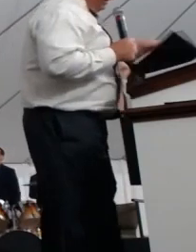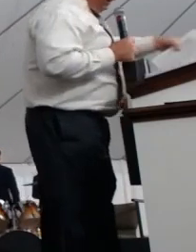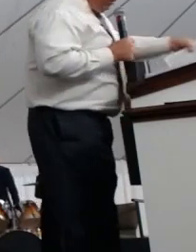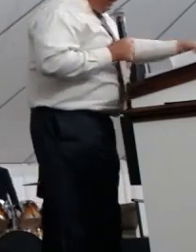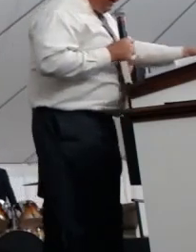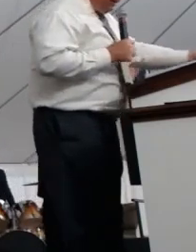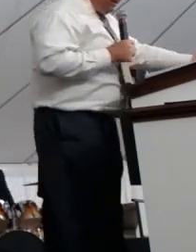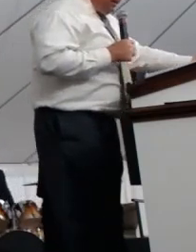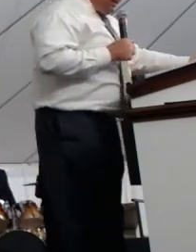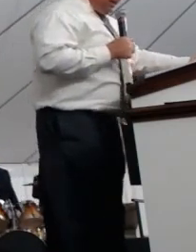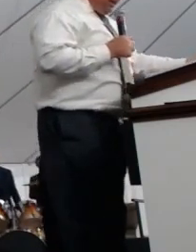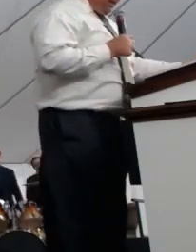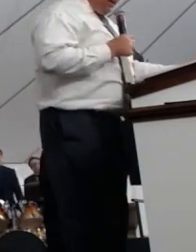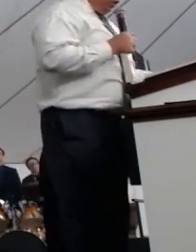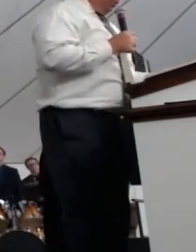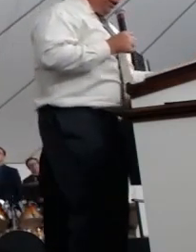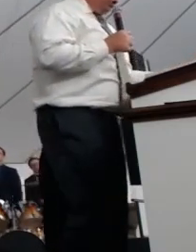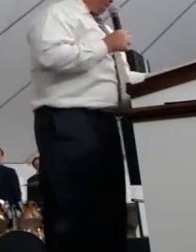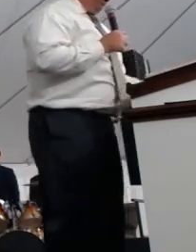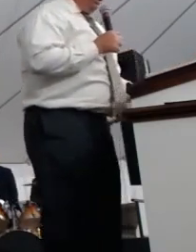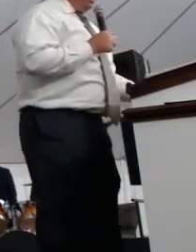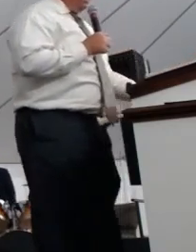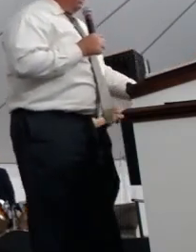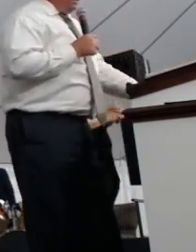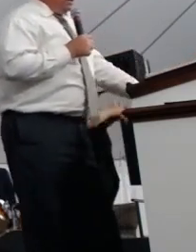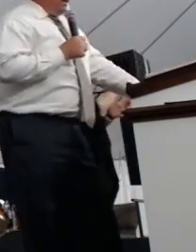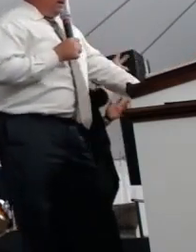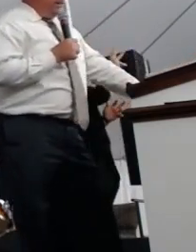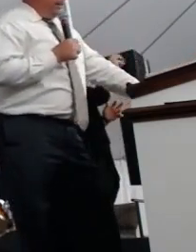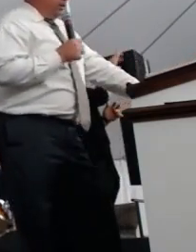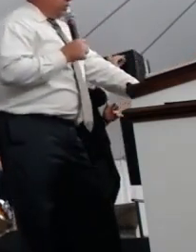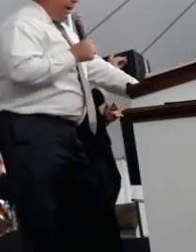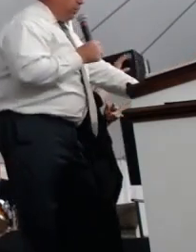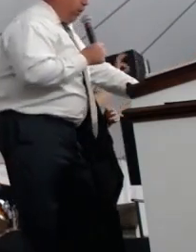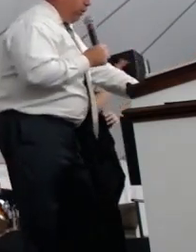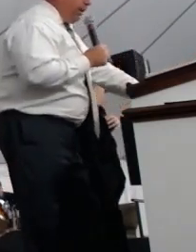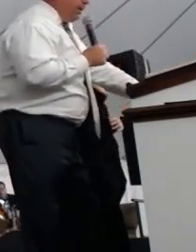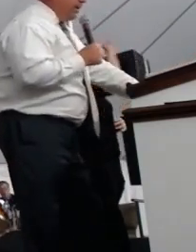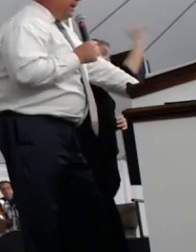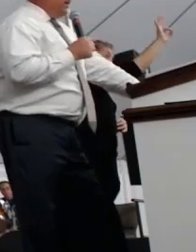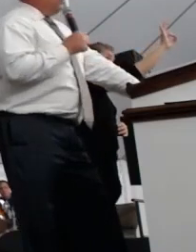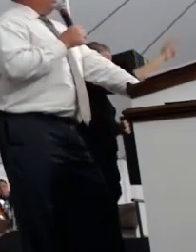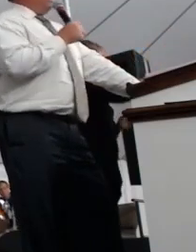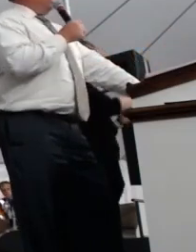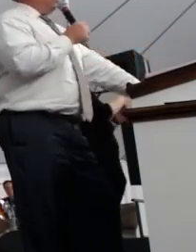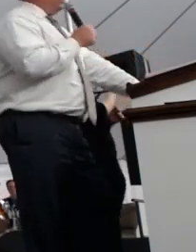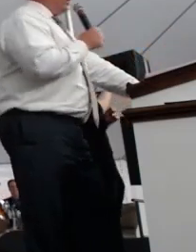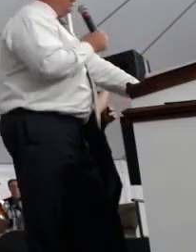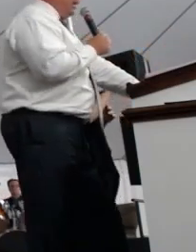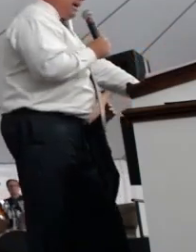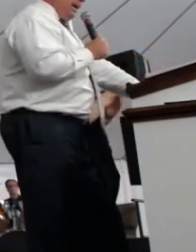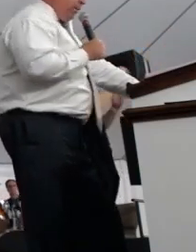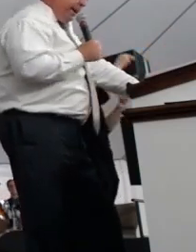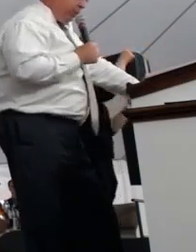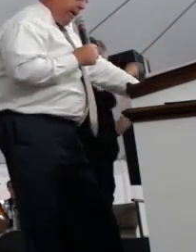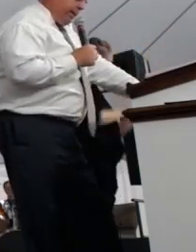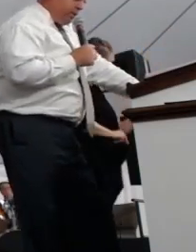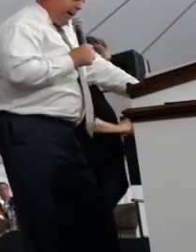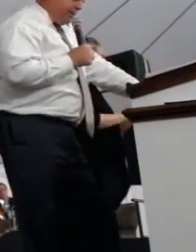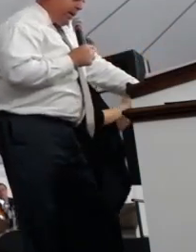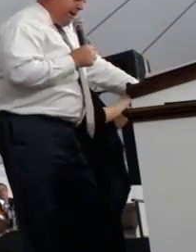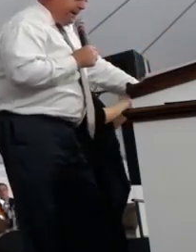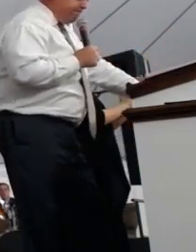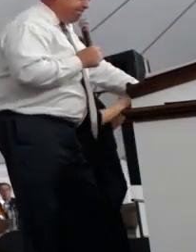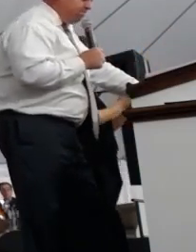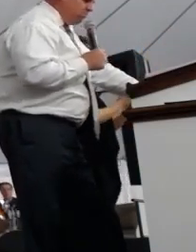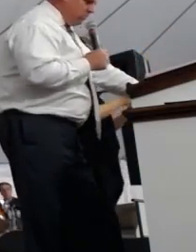Hallelujah, hallelujah. There's preached word, and then there's read word. We need to hear preaching. And we need to read it. Somebody